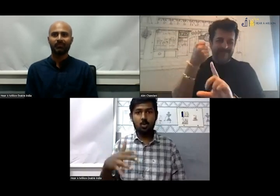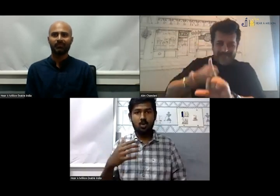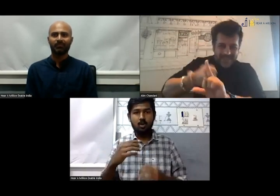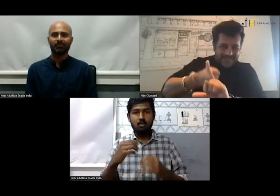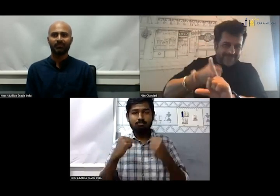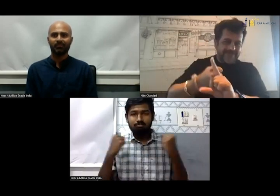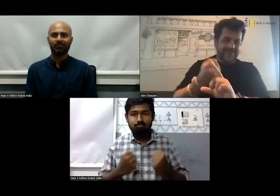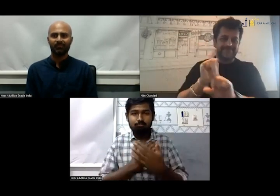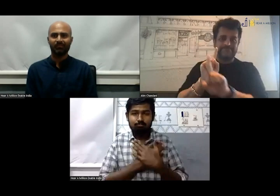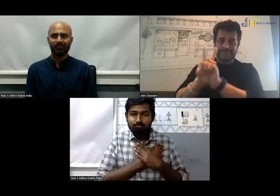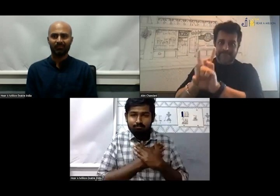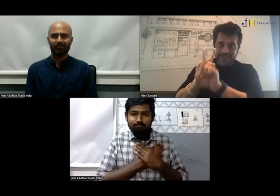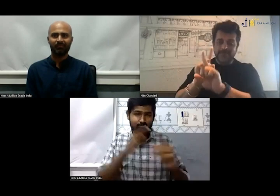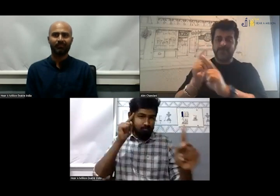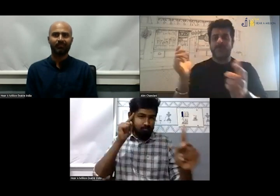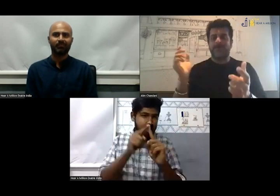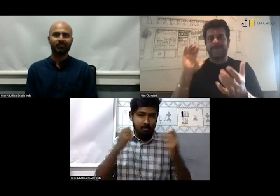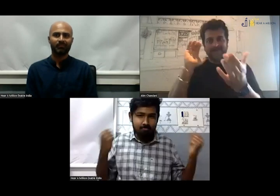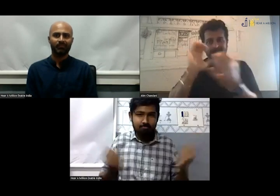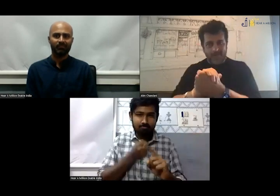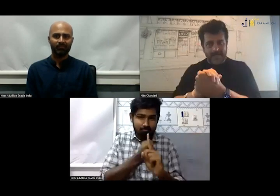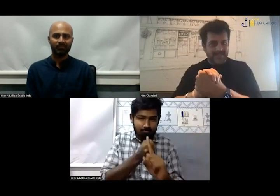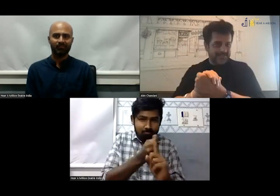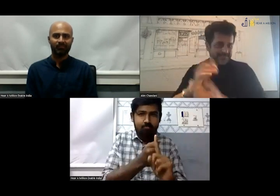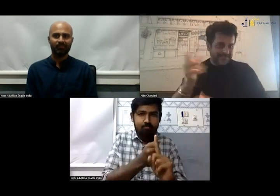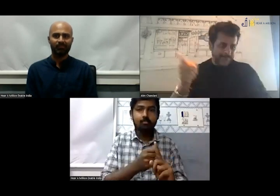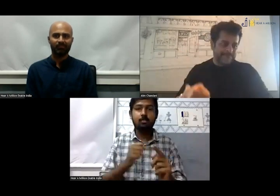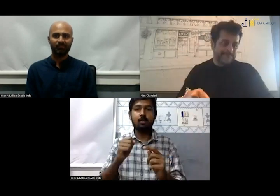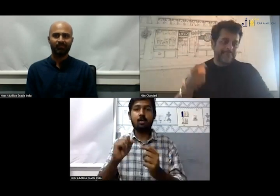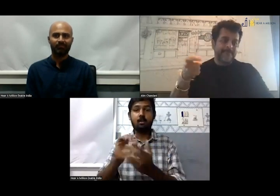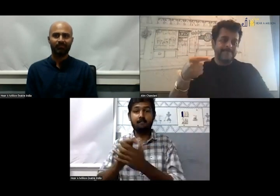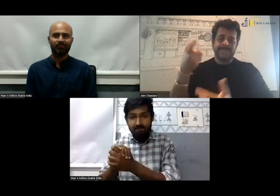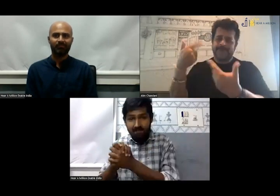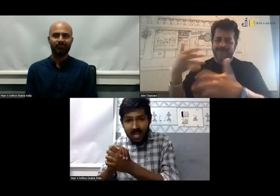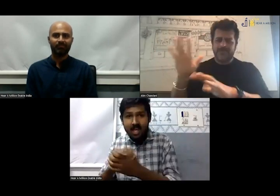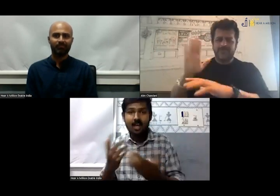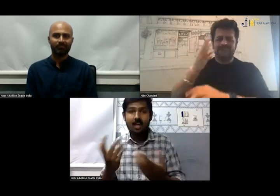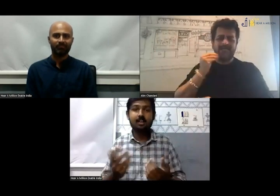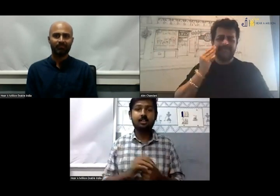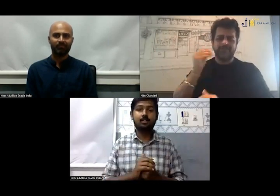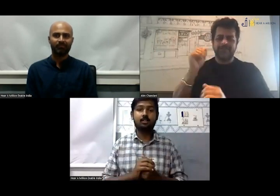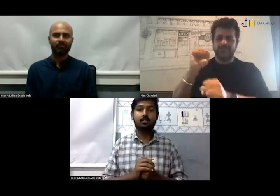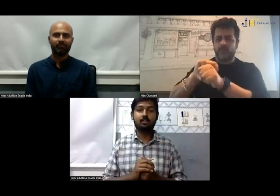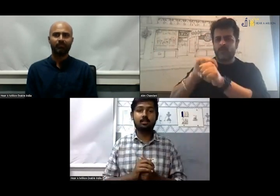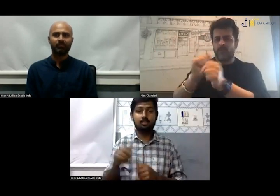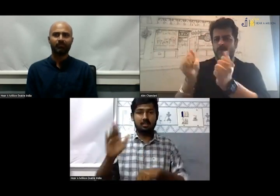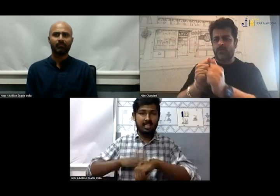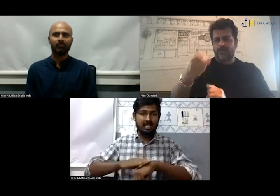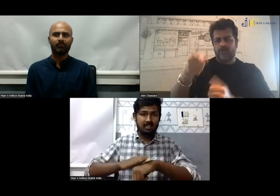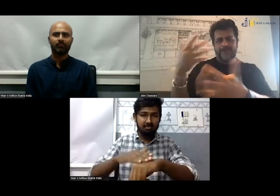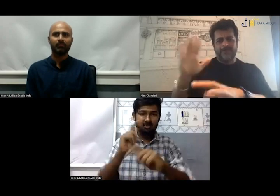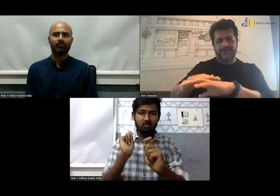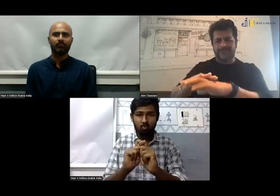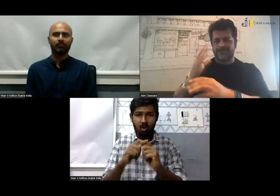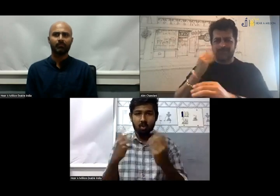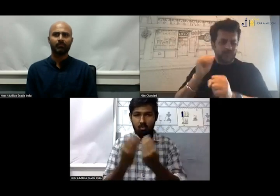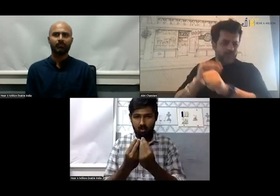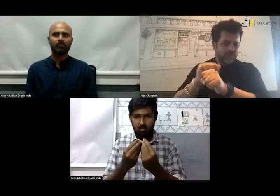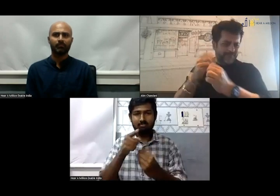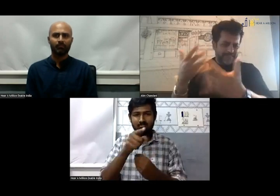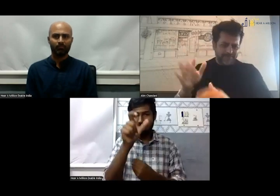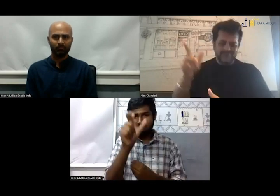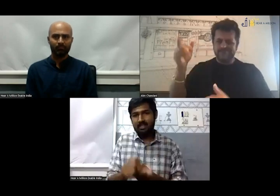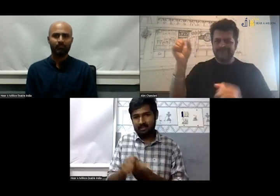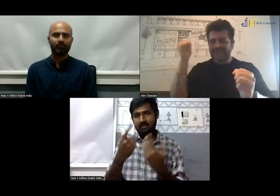So Sudamni, she was herself was very passionate, you know. She was an activist and she was a